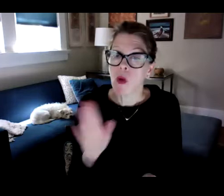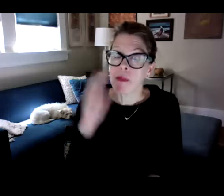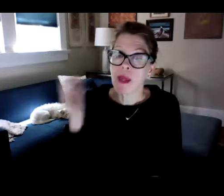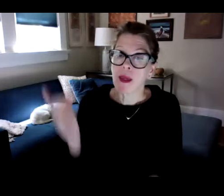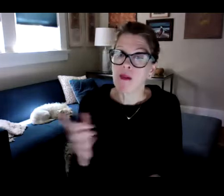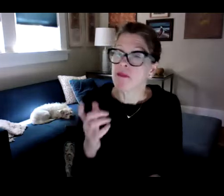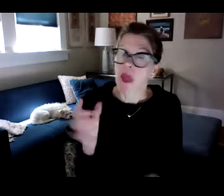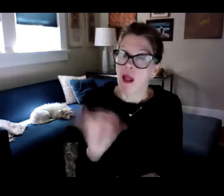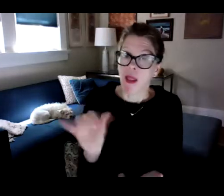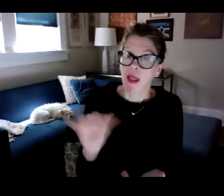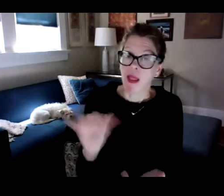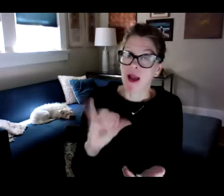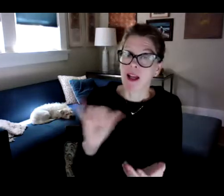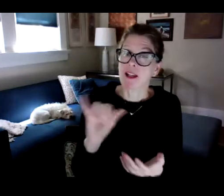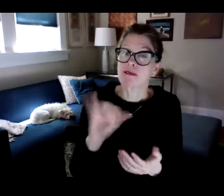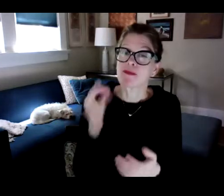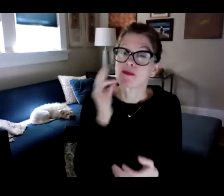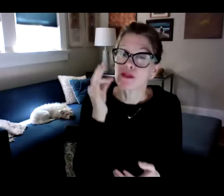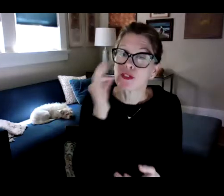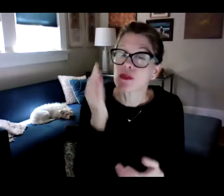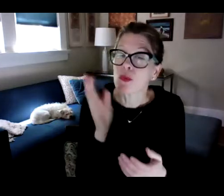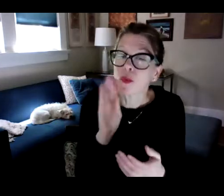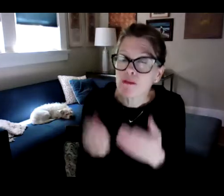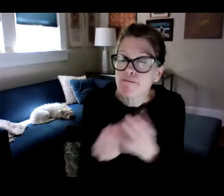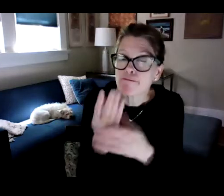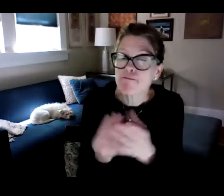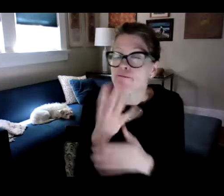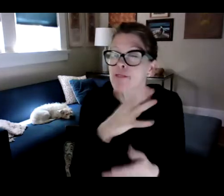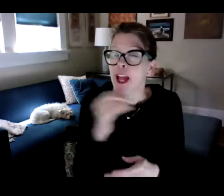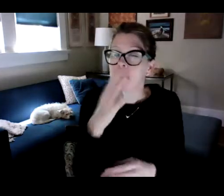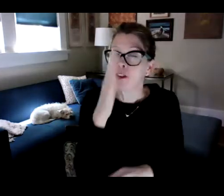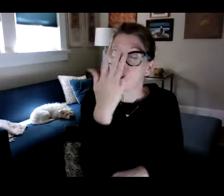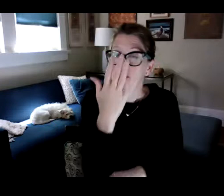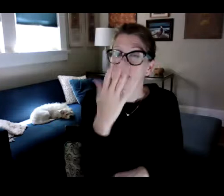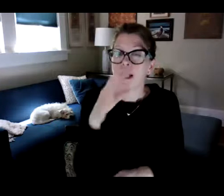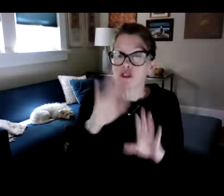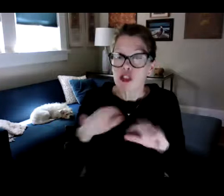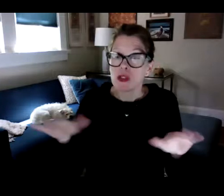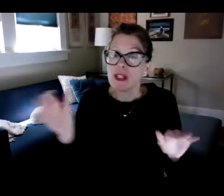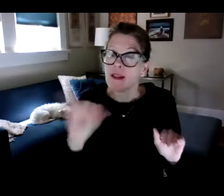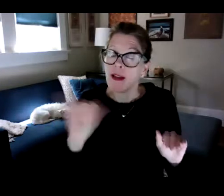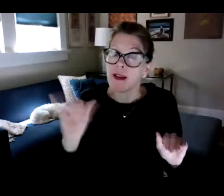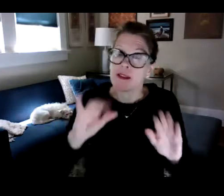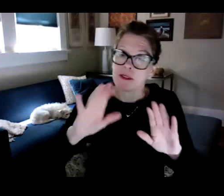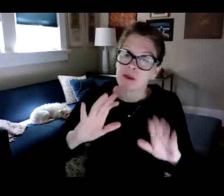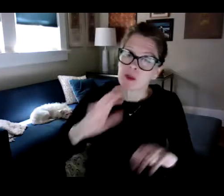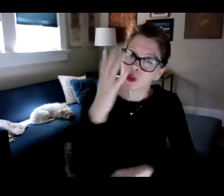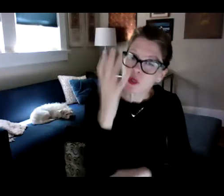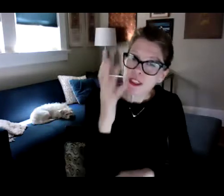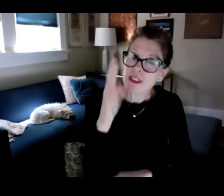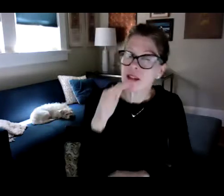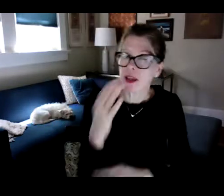your house, your children like olive shoots round about your table. The man who fears the